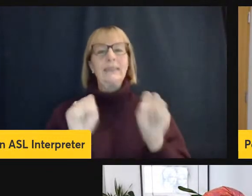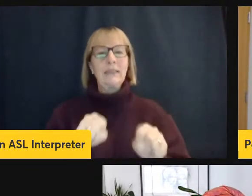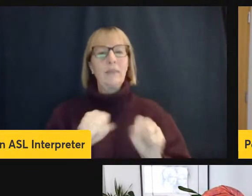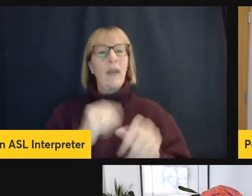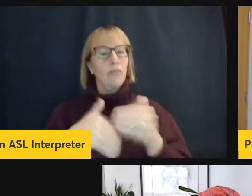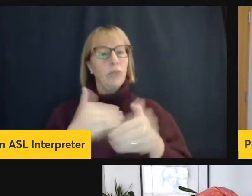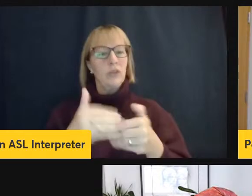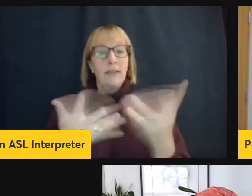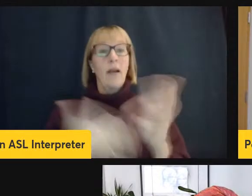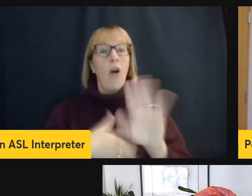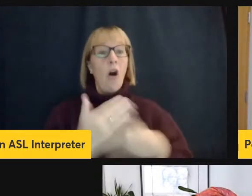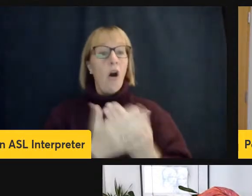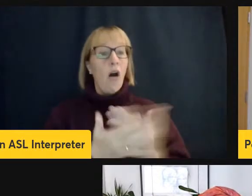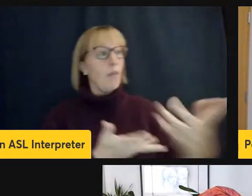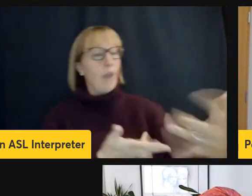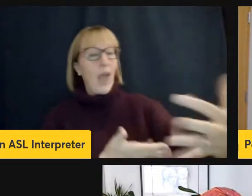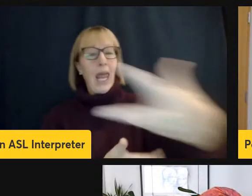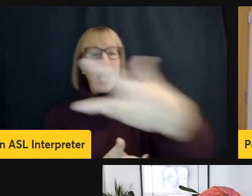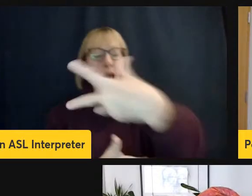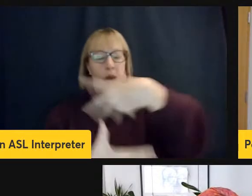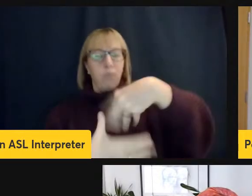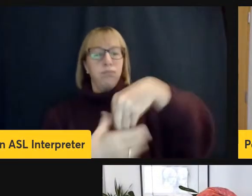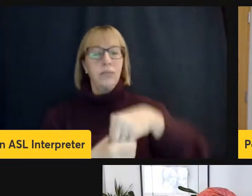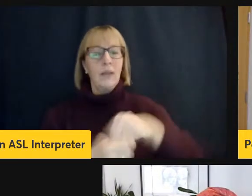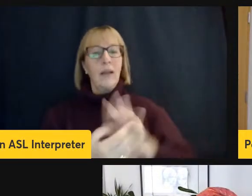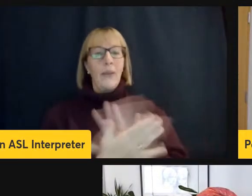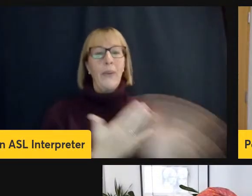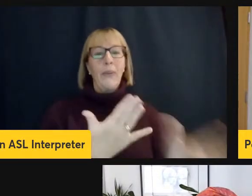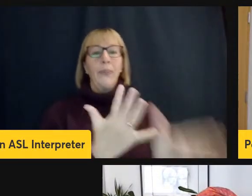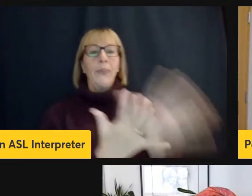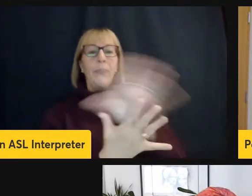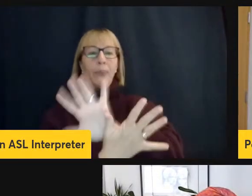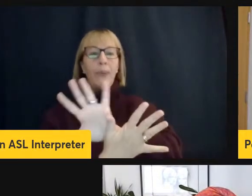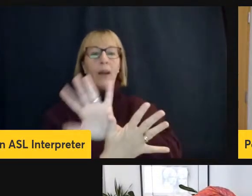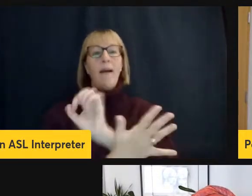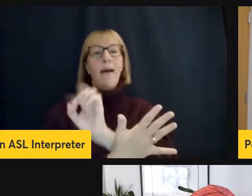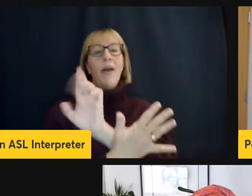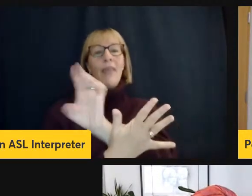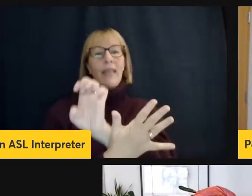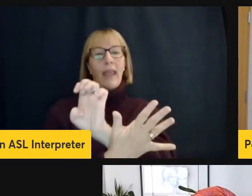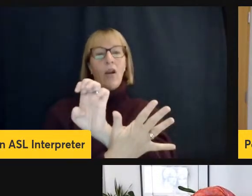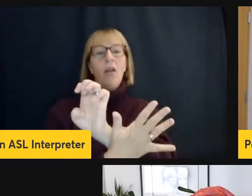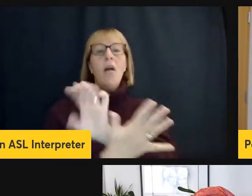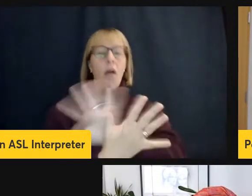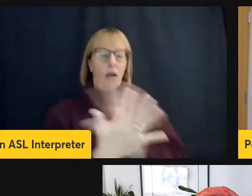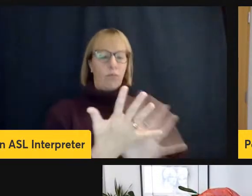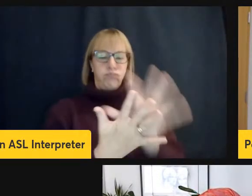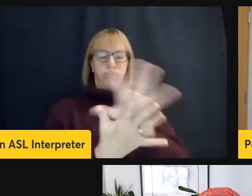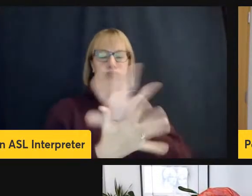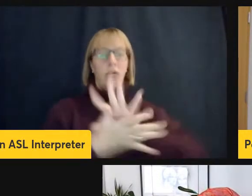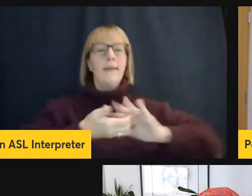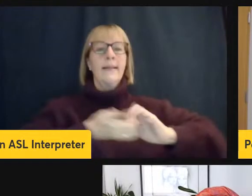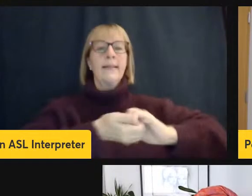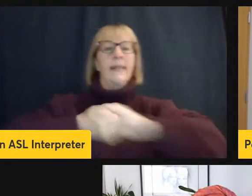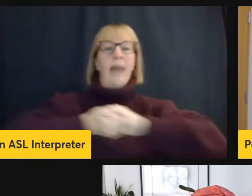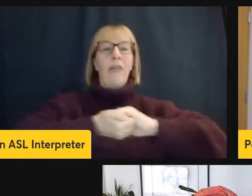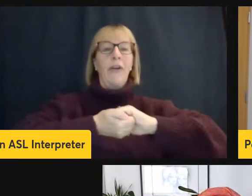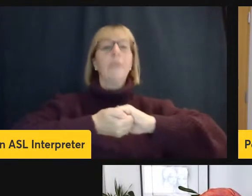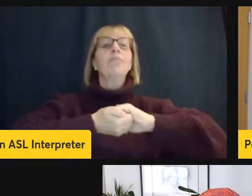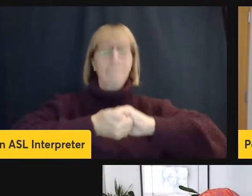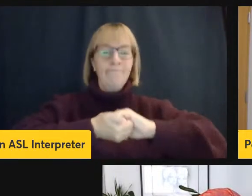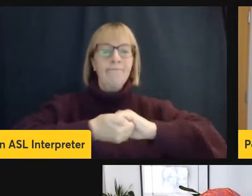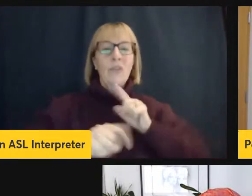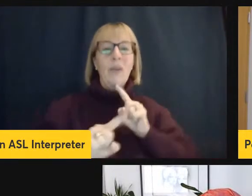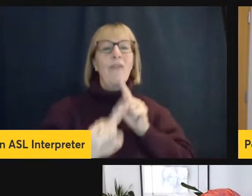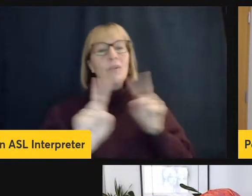the players who are interdisciplinary across the continuum of care, health services, and policies together, so we have a coordinated response, so it's